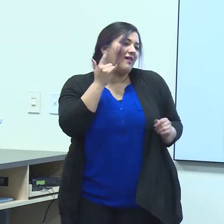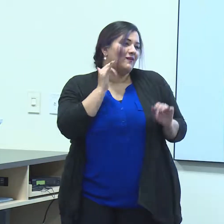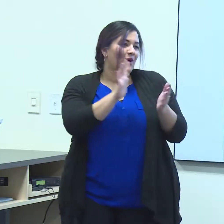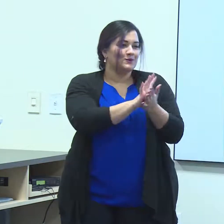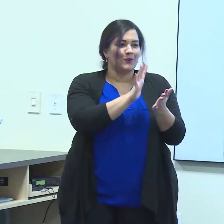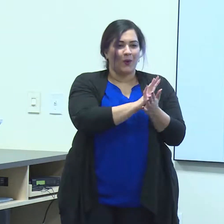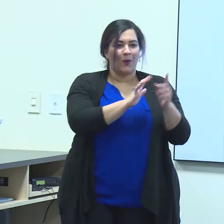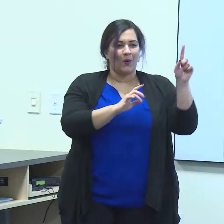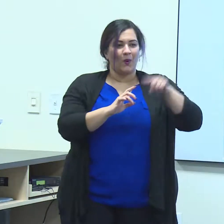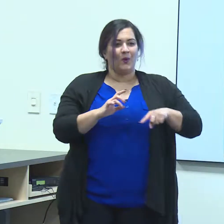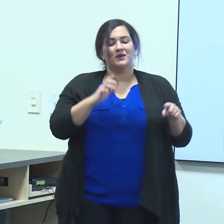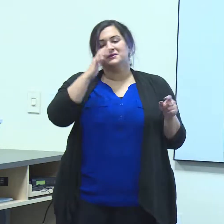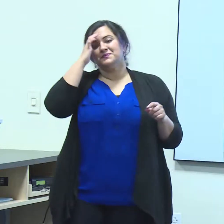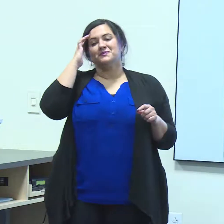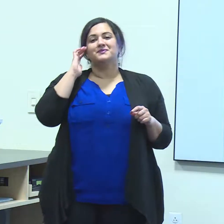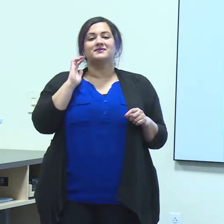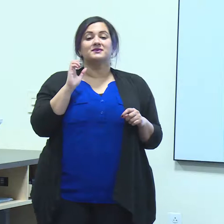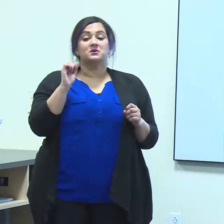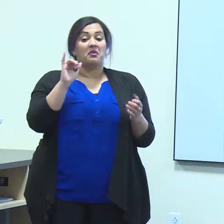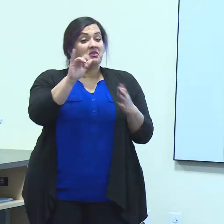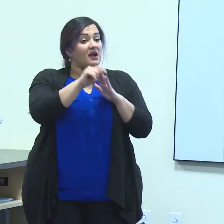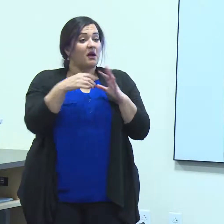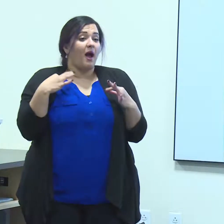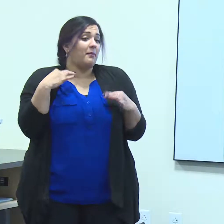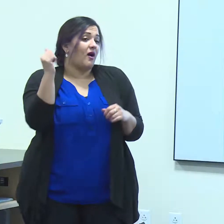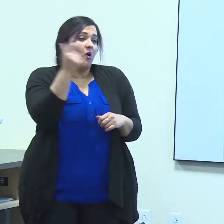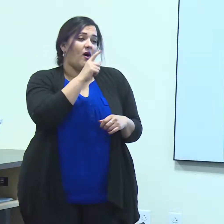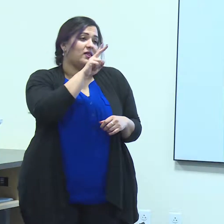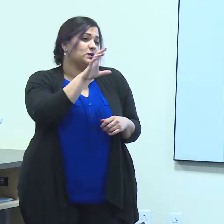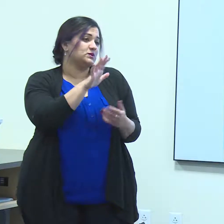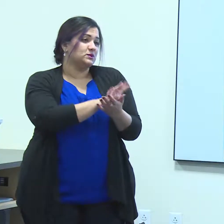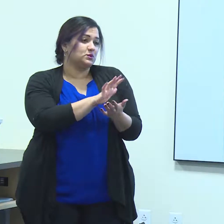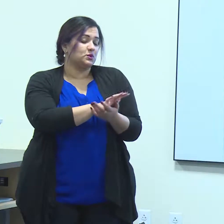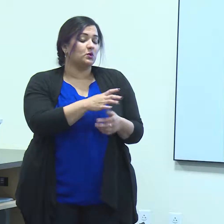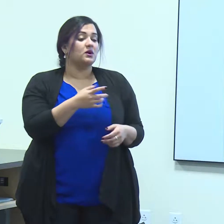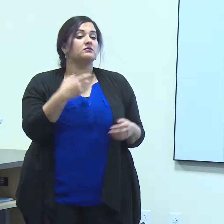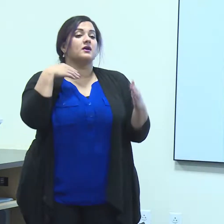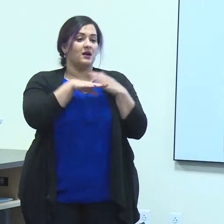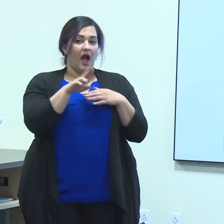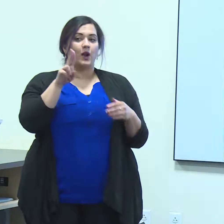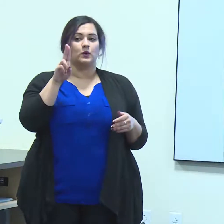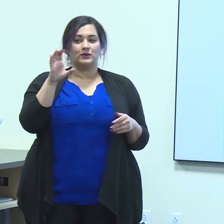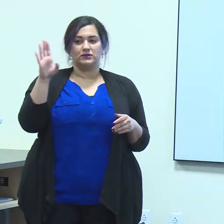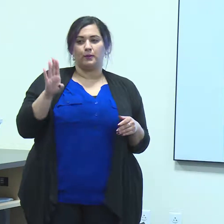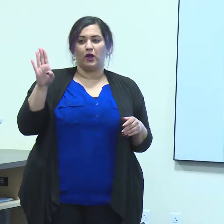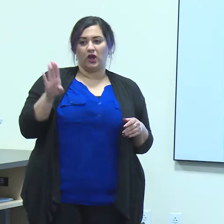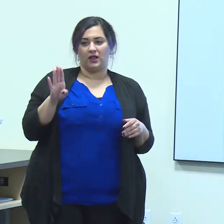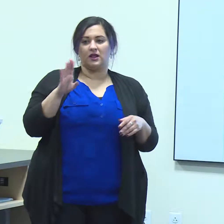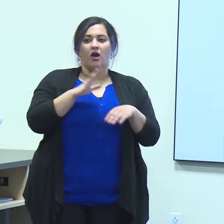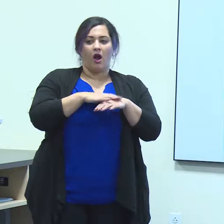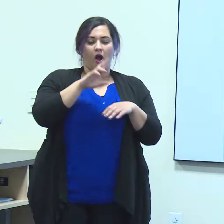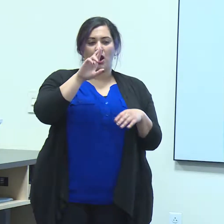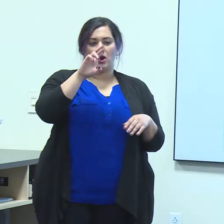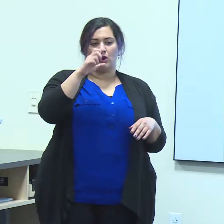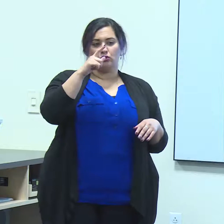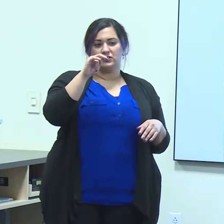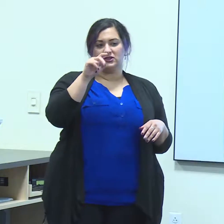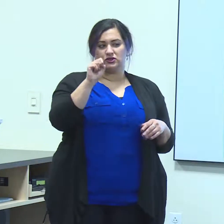other California schools and universities. I applied to all of the UC schools, and I